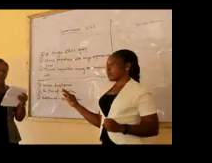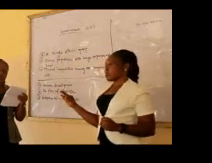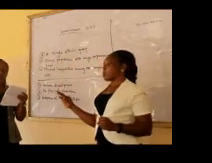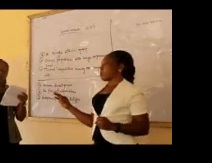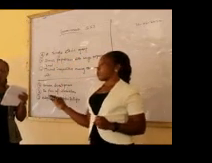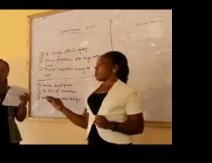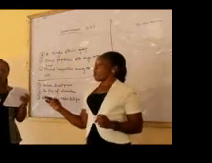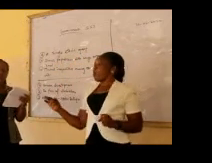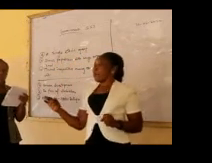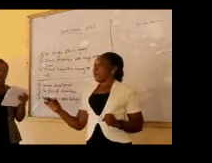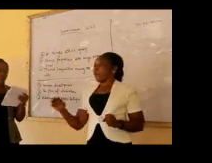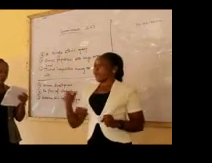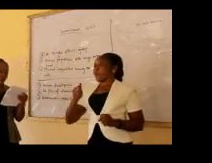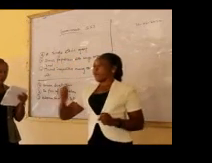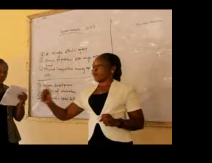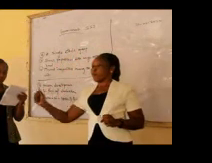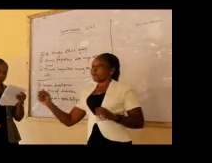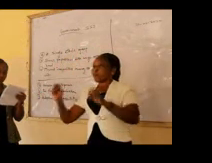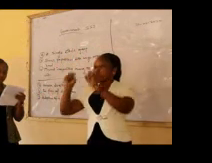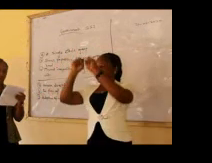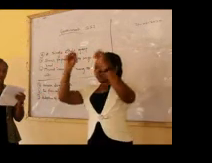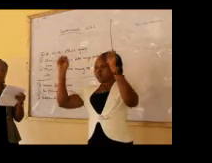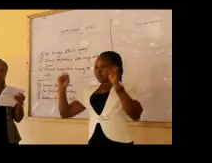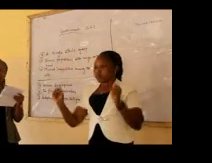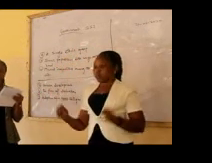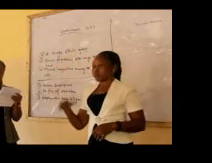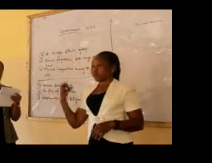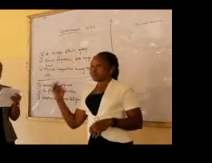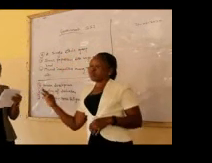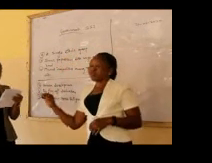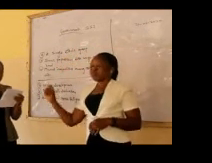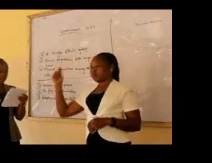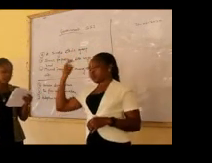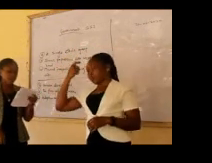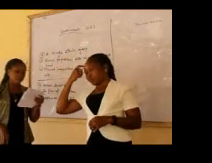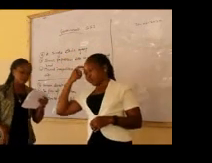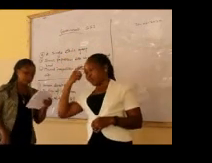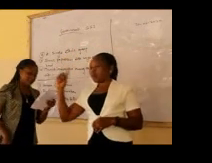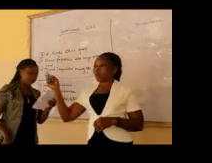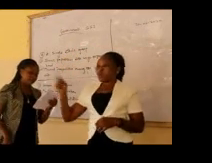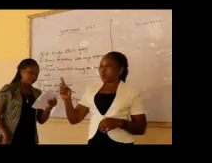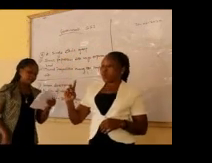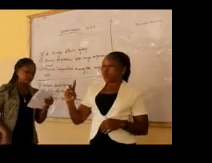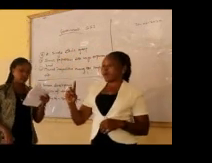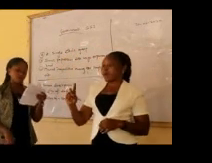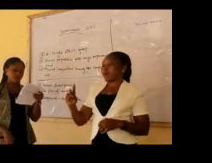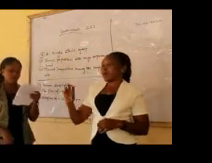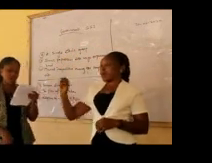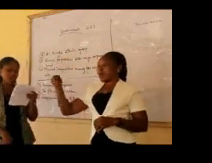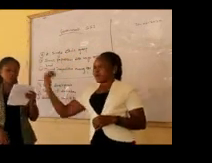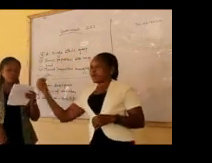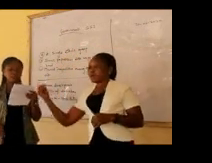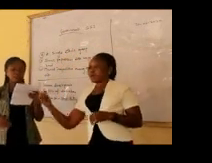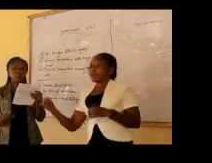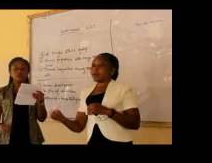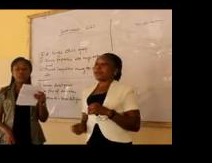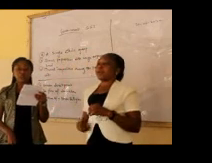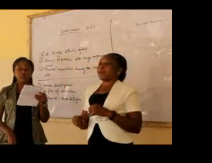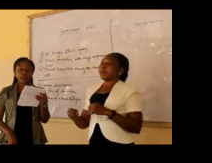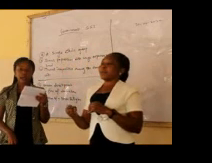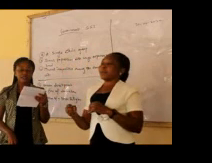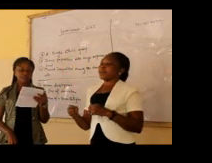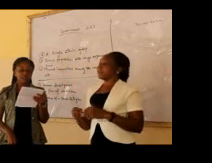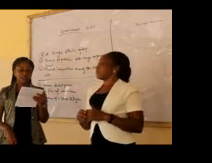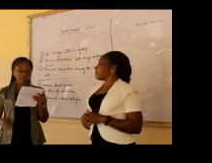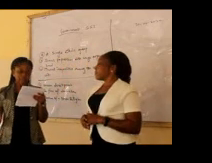exercises an overwhelming authority over others can best be